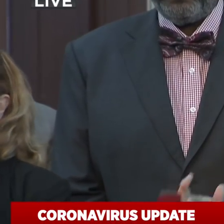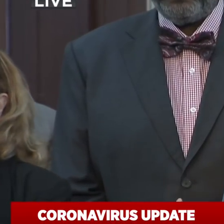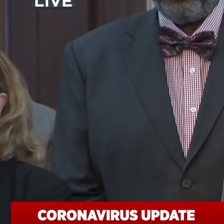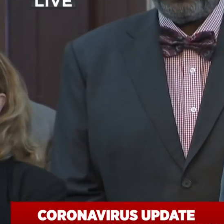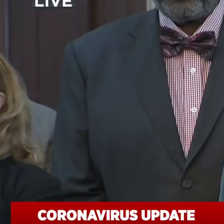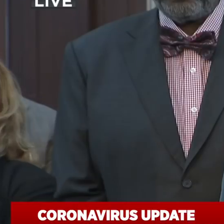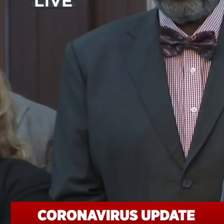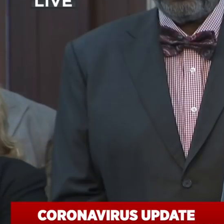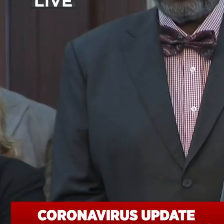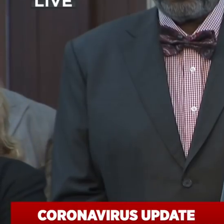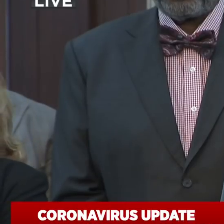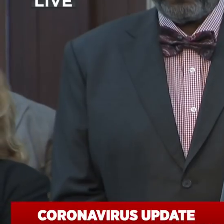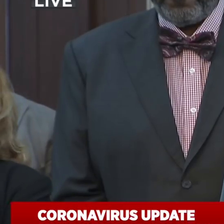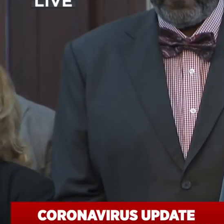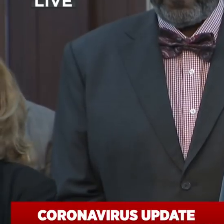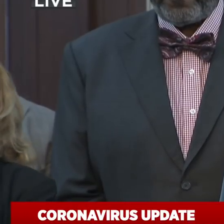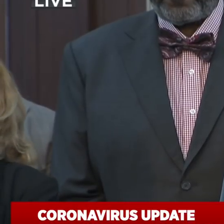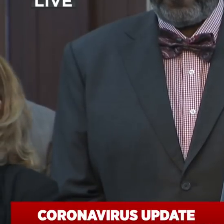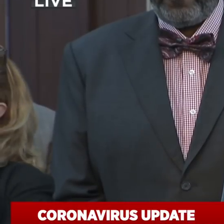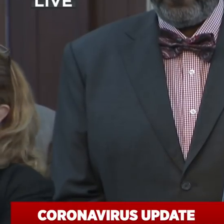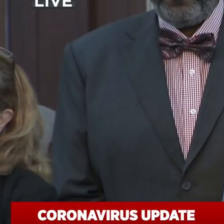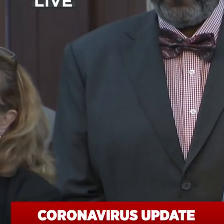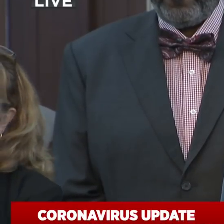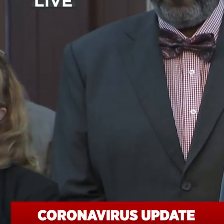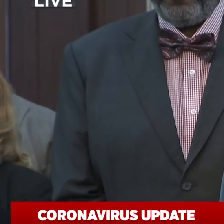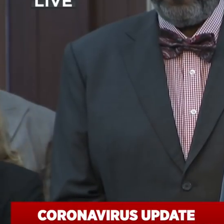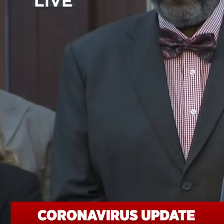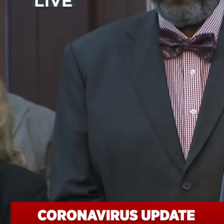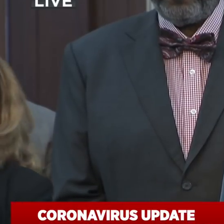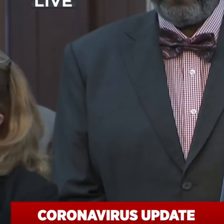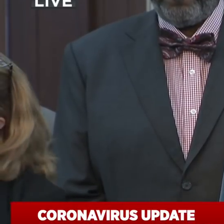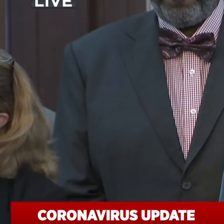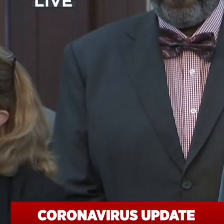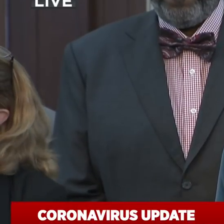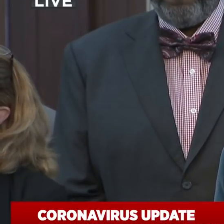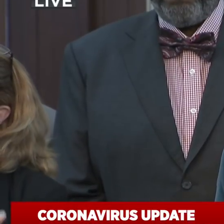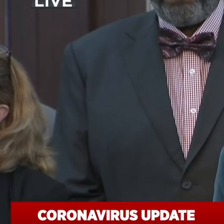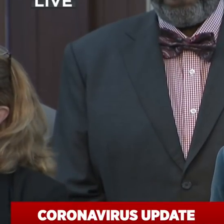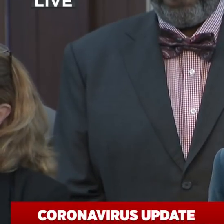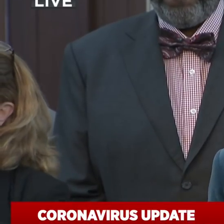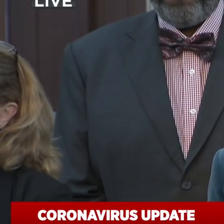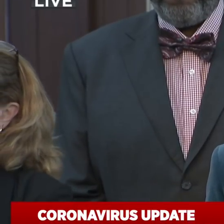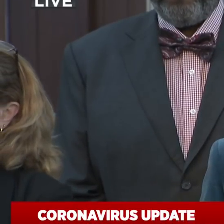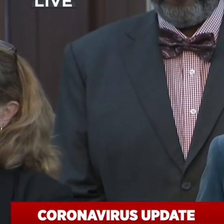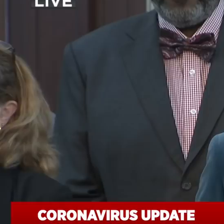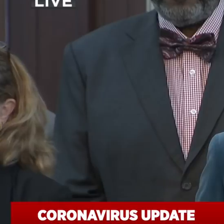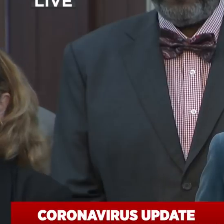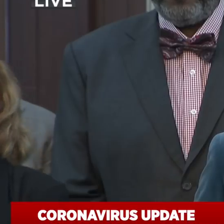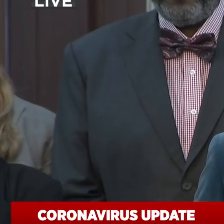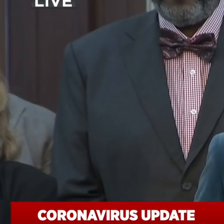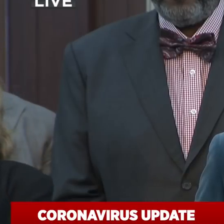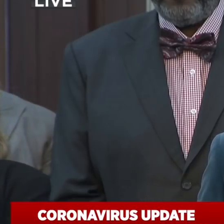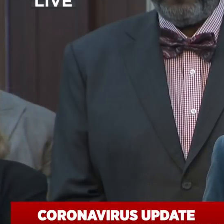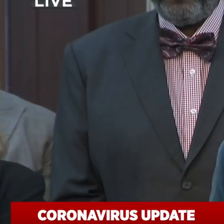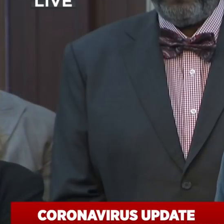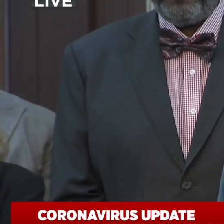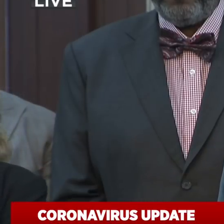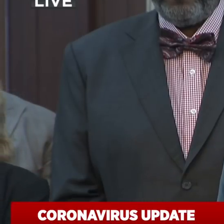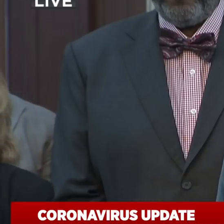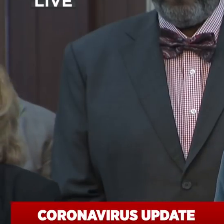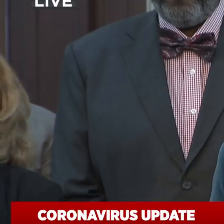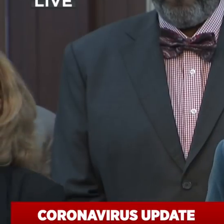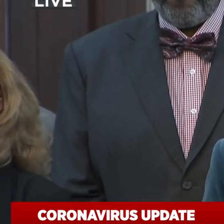have to take a break from that for a while. You know, it's hard to get out of your routine. We're always saying people touch their face more than